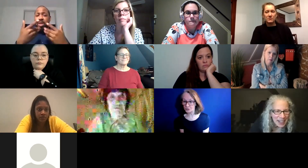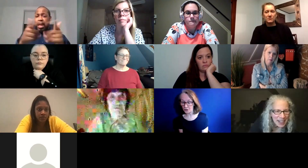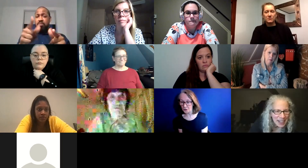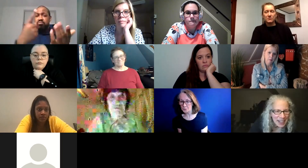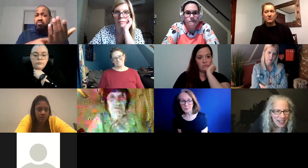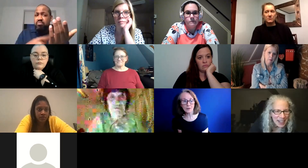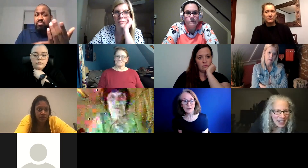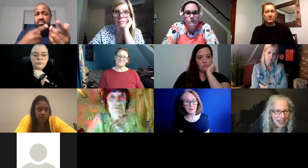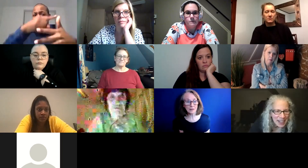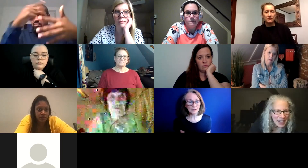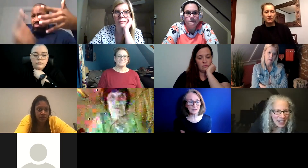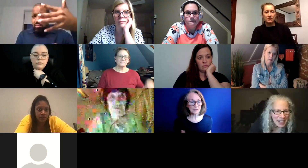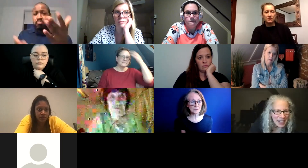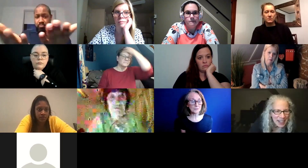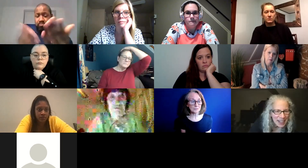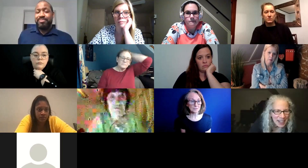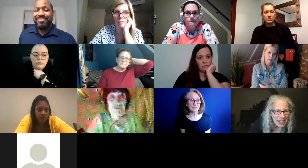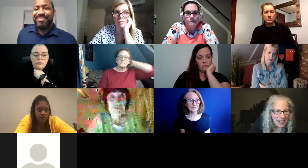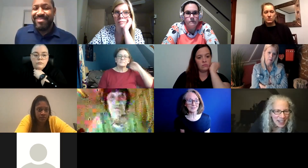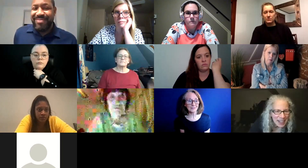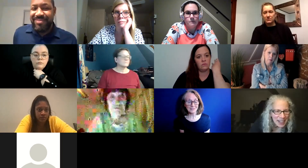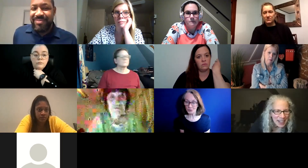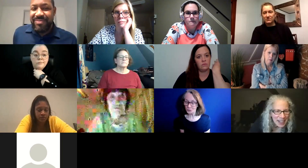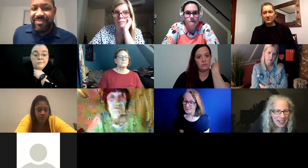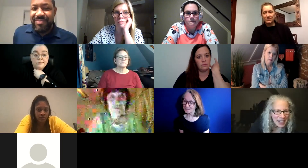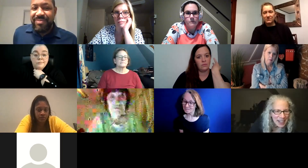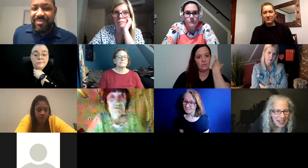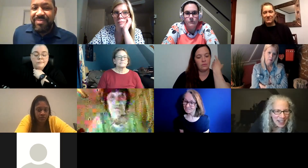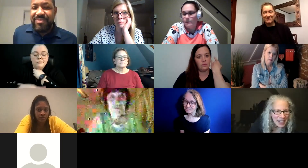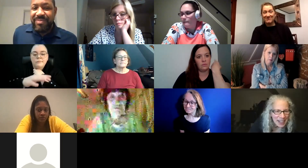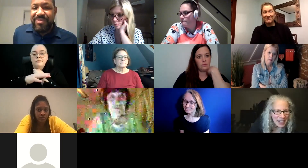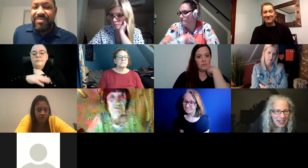chair, and take it away.